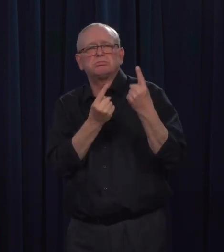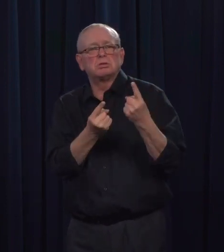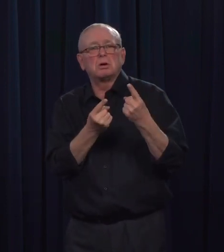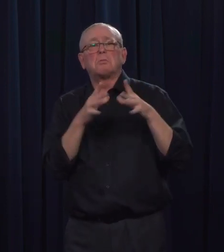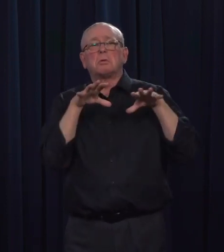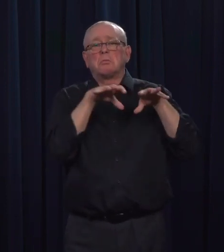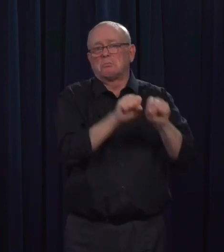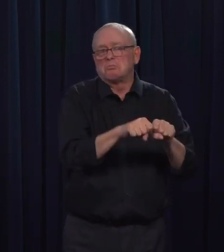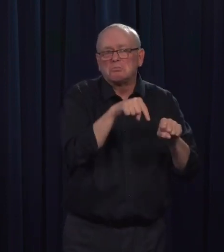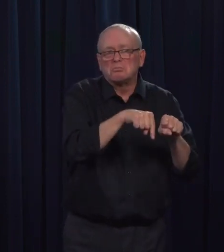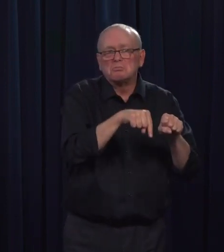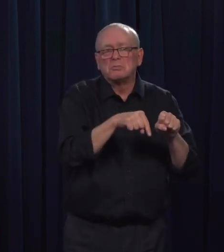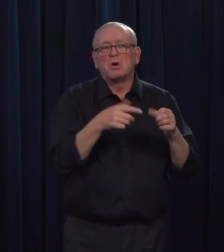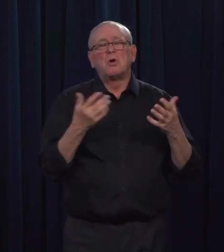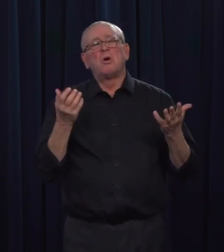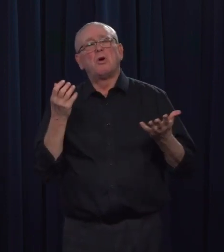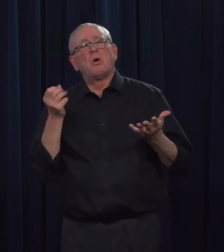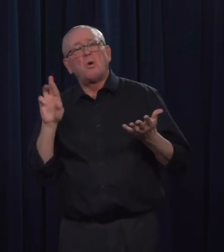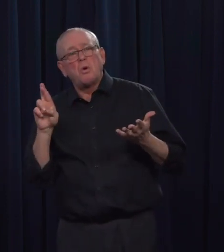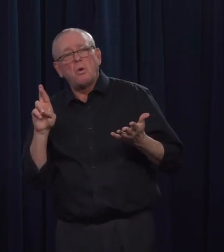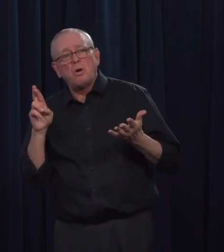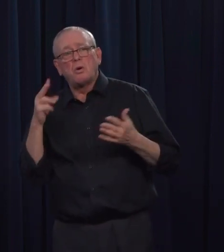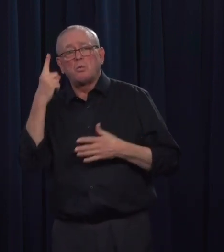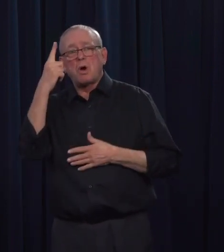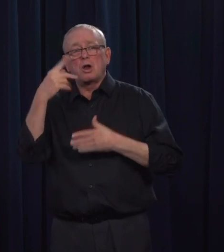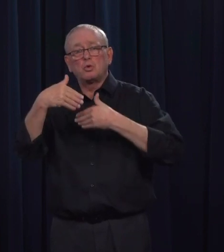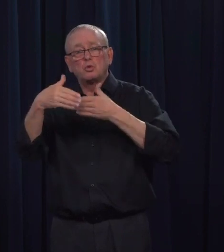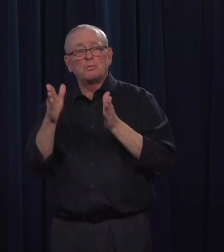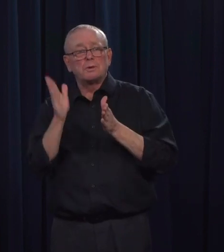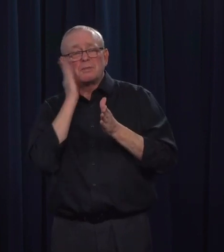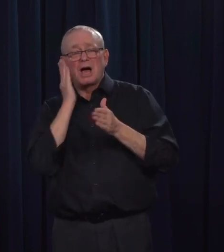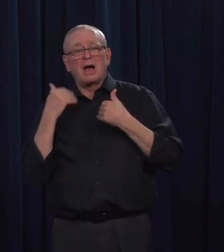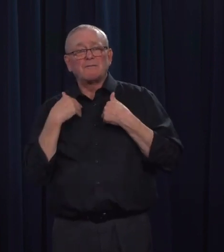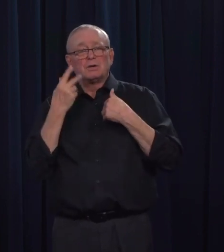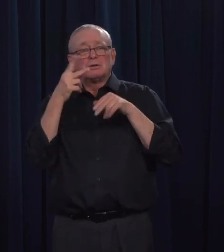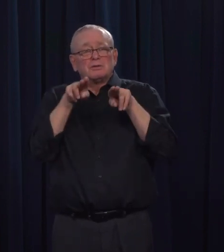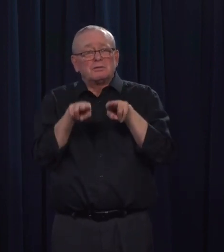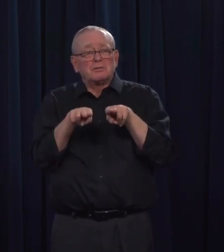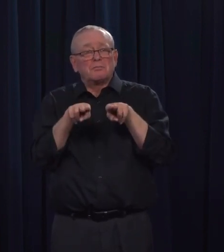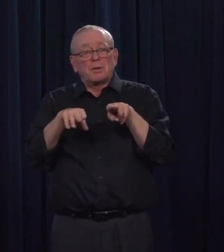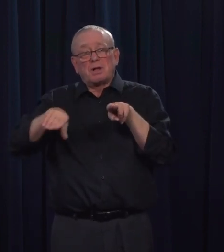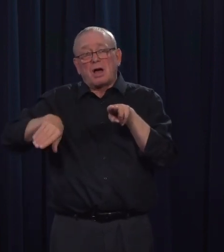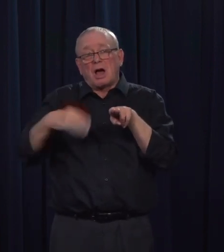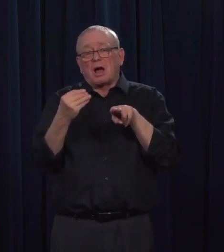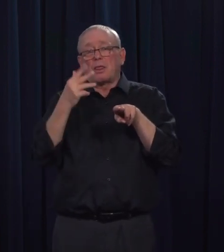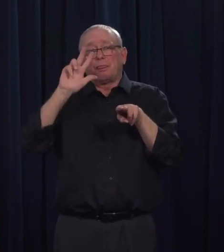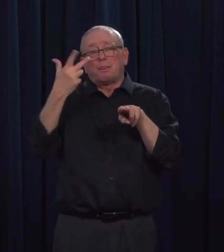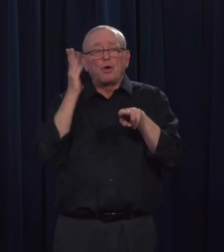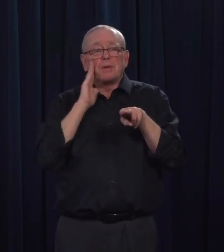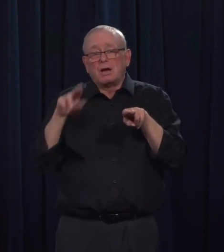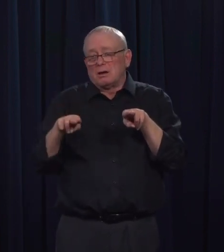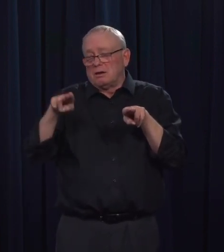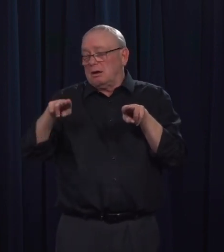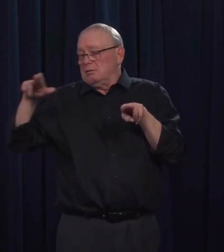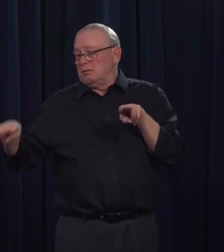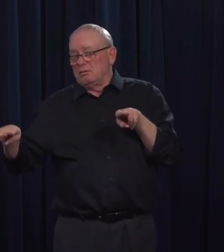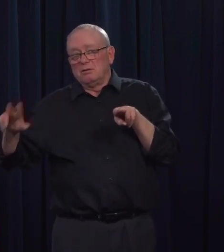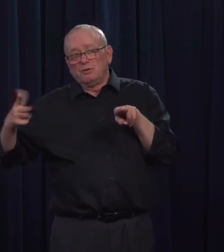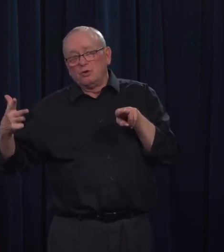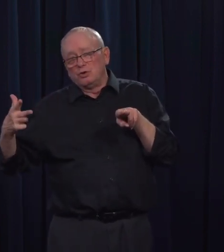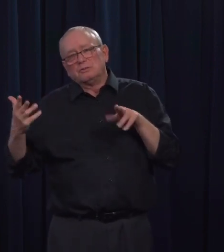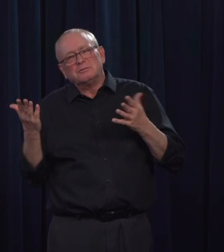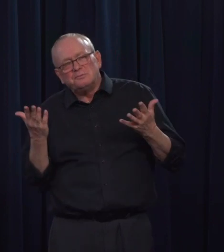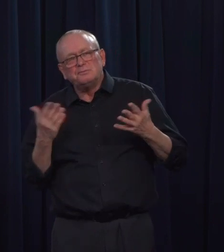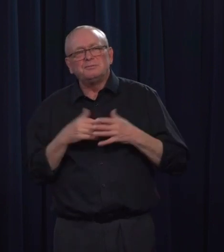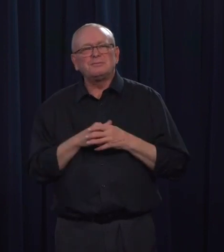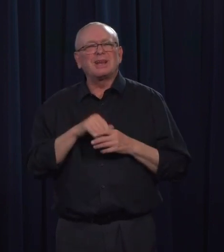the safe distancing can be maintained, and going through every possible location within our hospitals to see where care